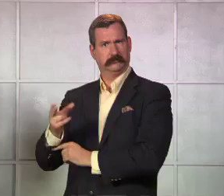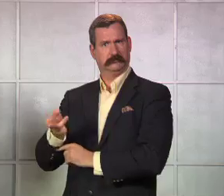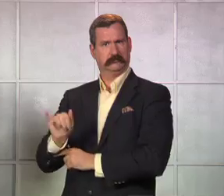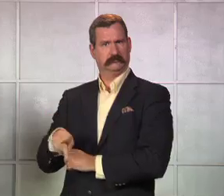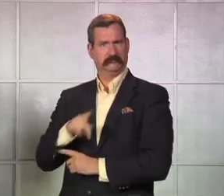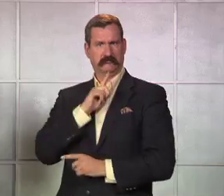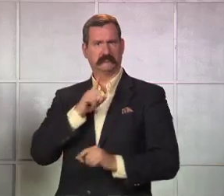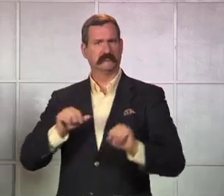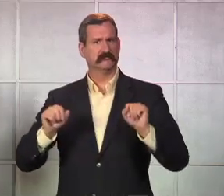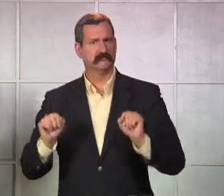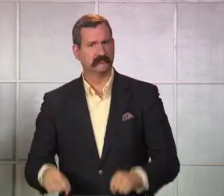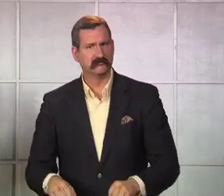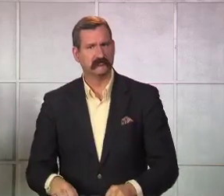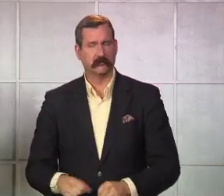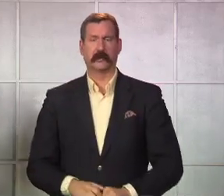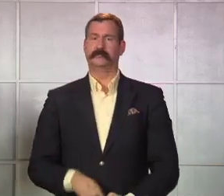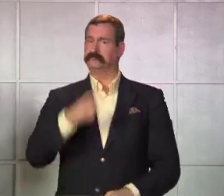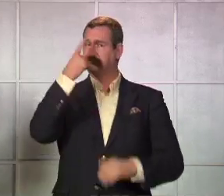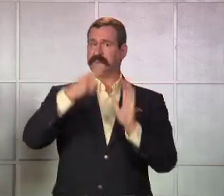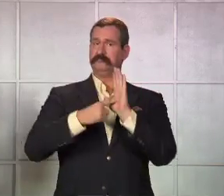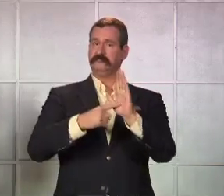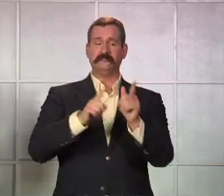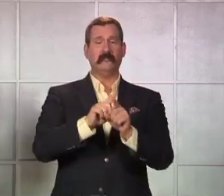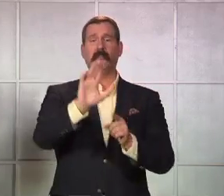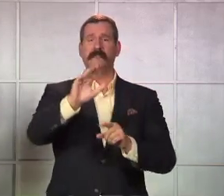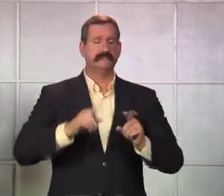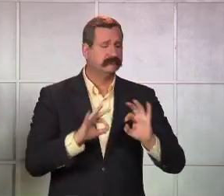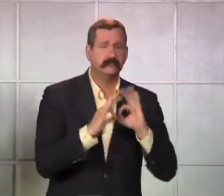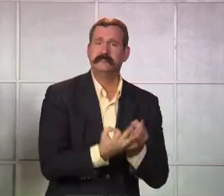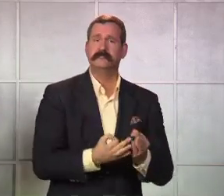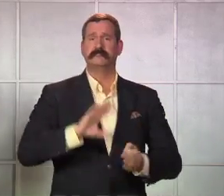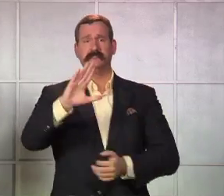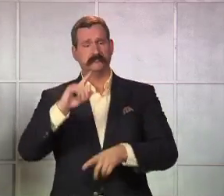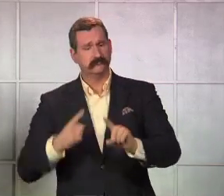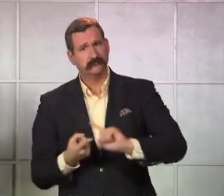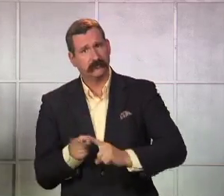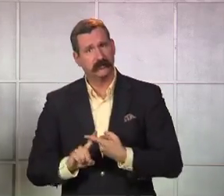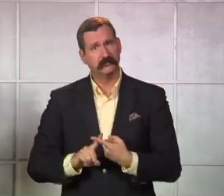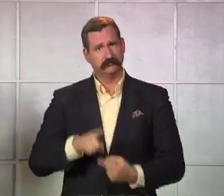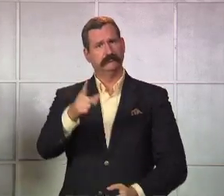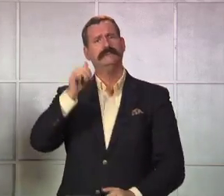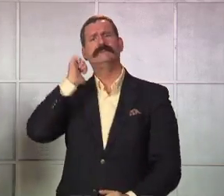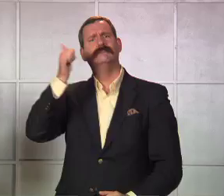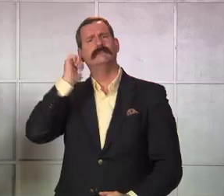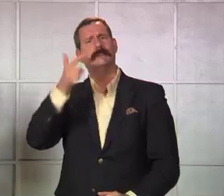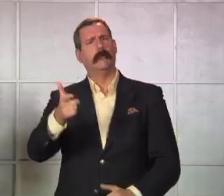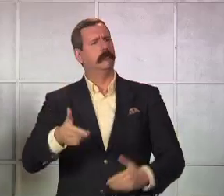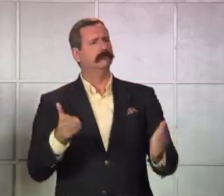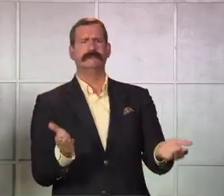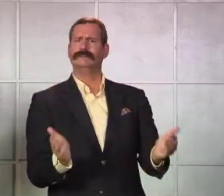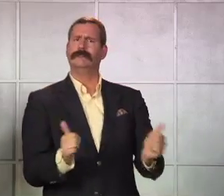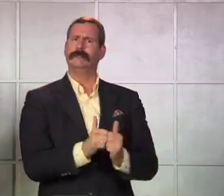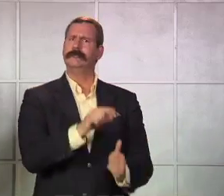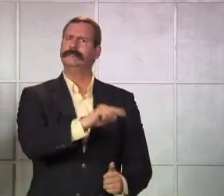build relationships. Let me give you an example. You all have family, friends, or coworkers that you spend time with and see every